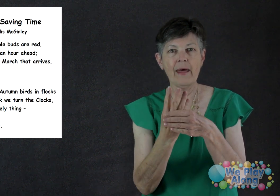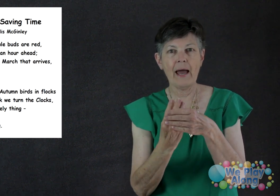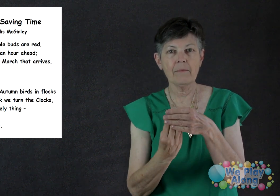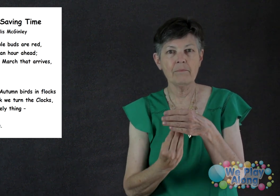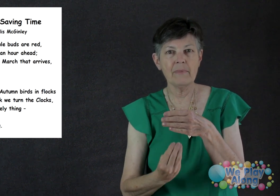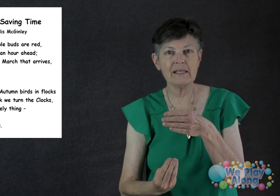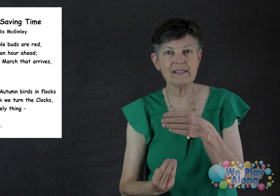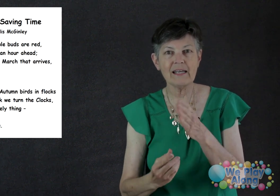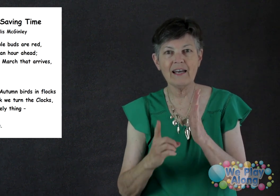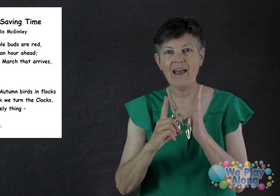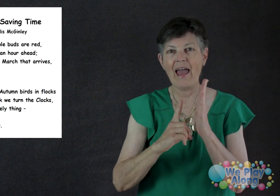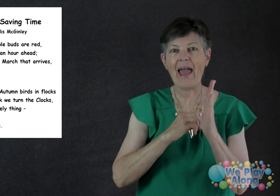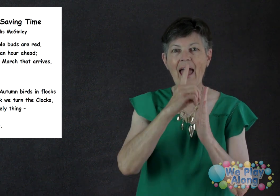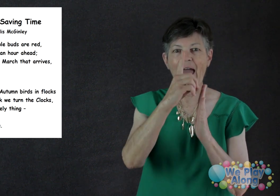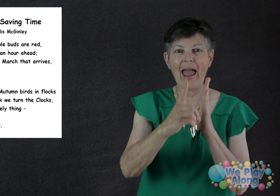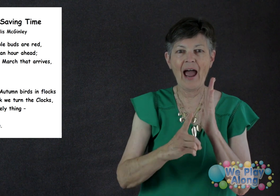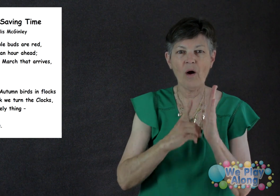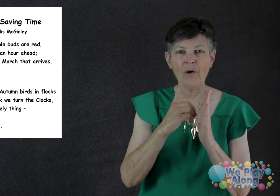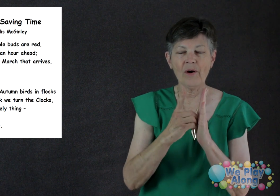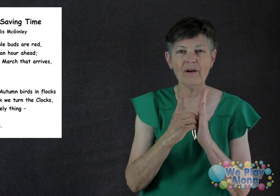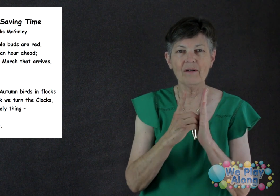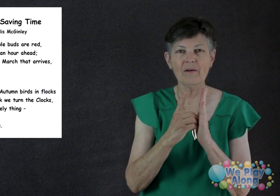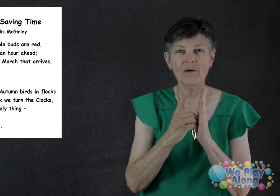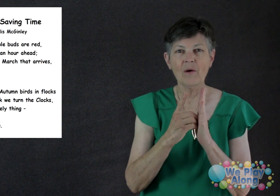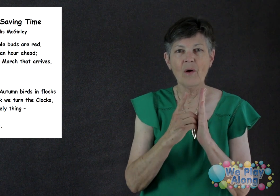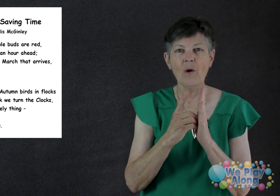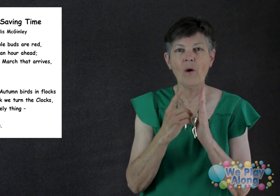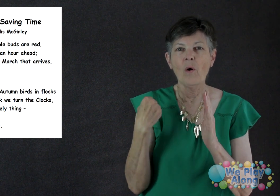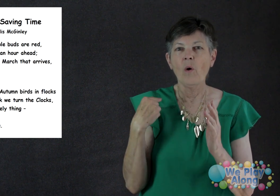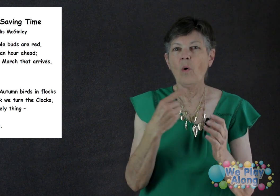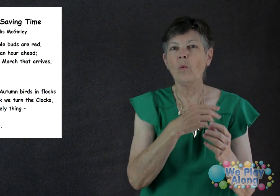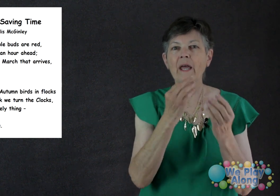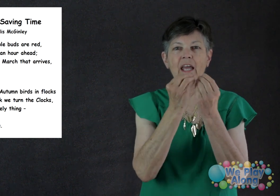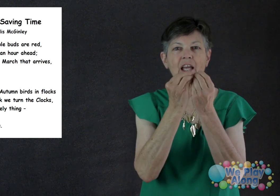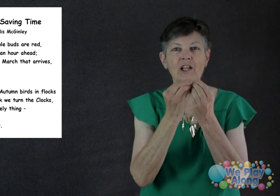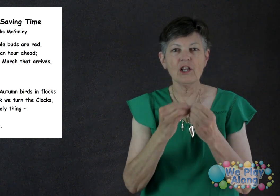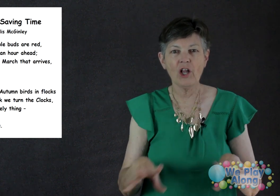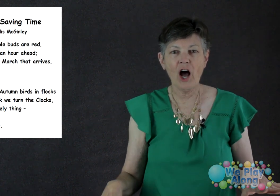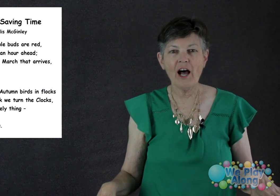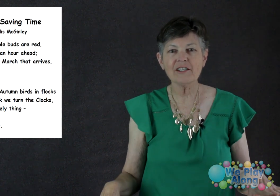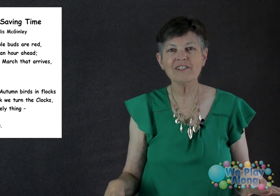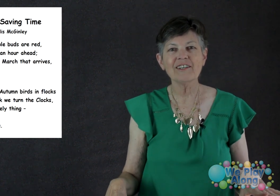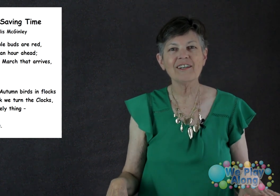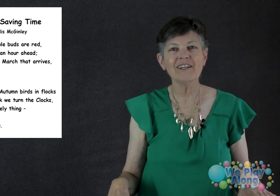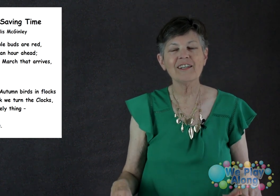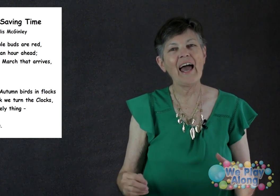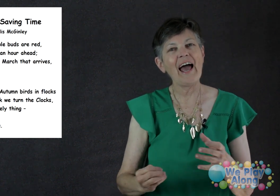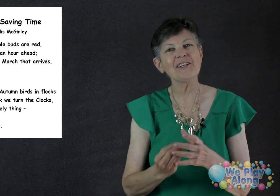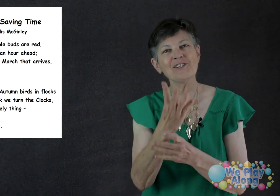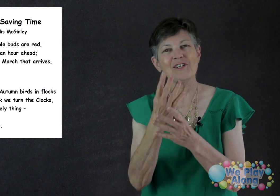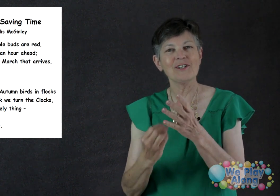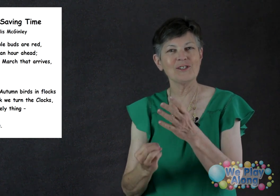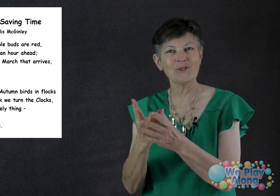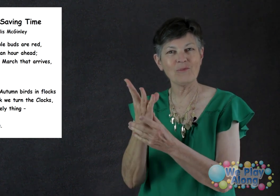That missing hour we lost last